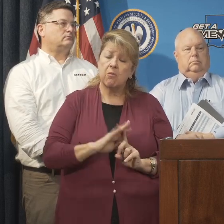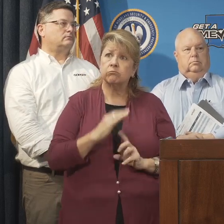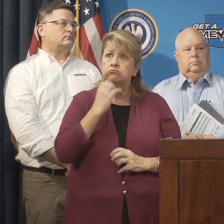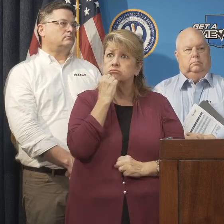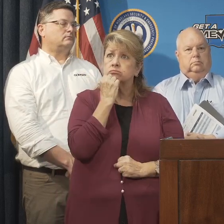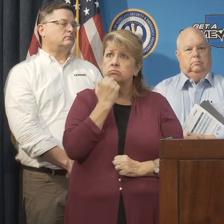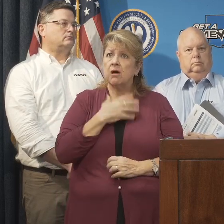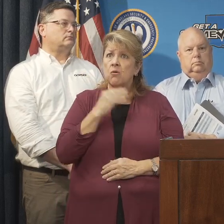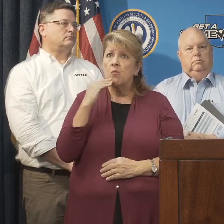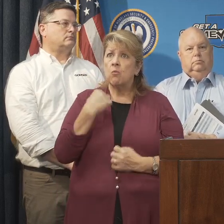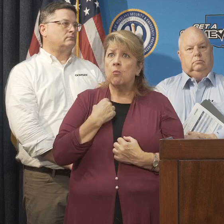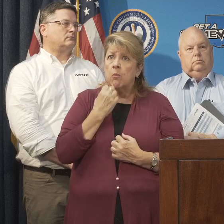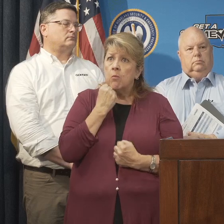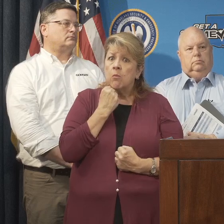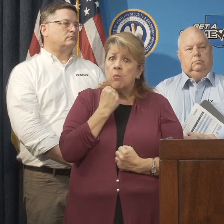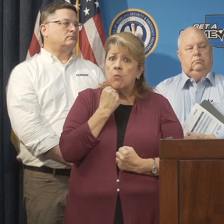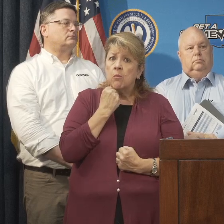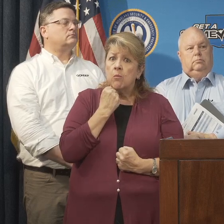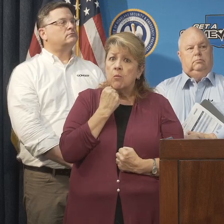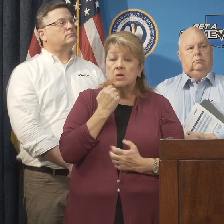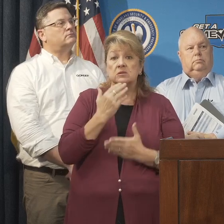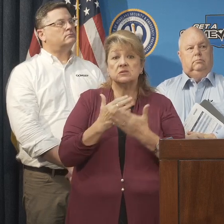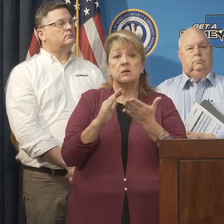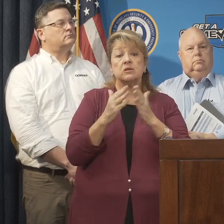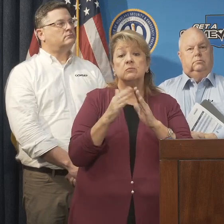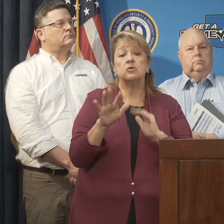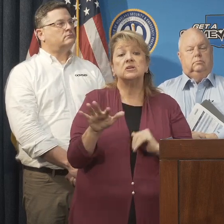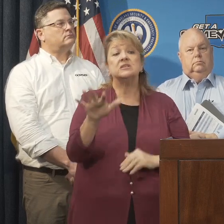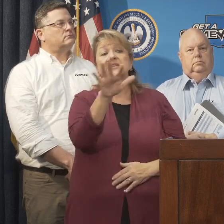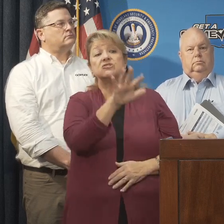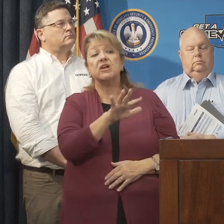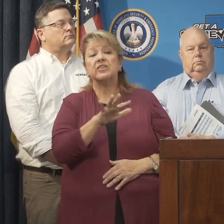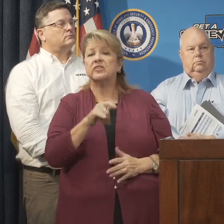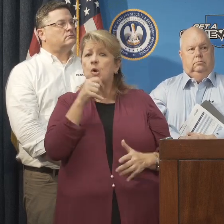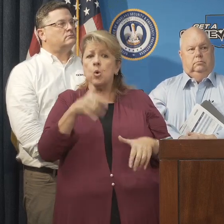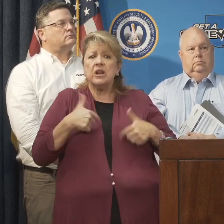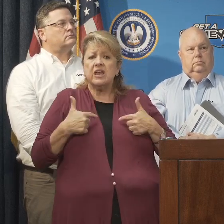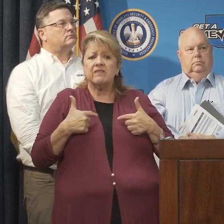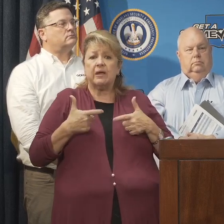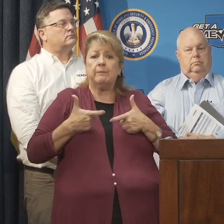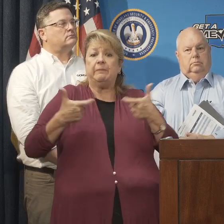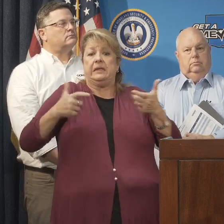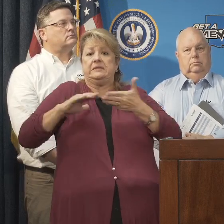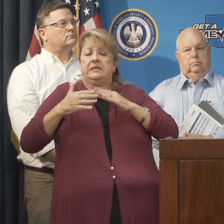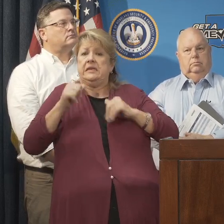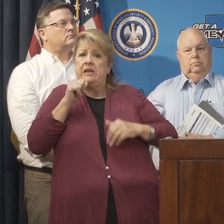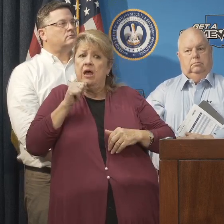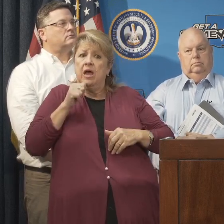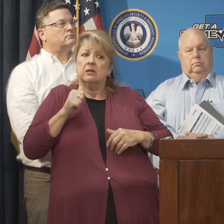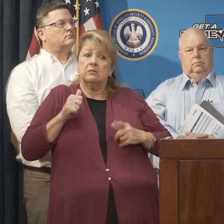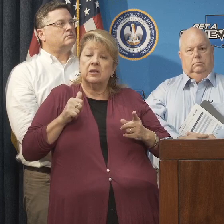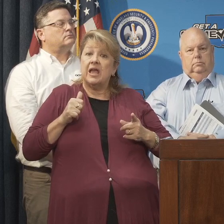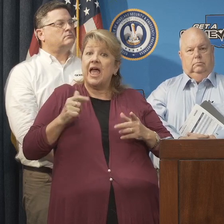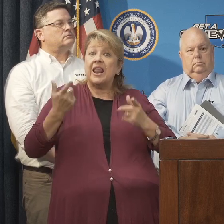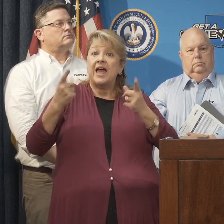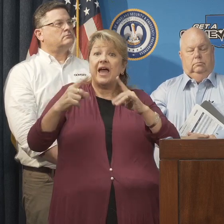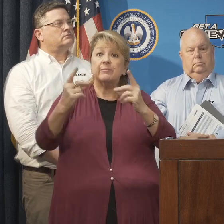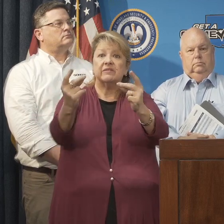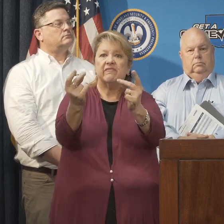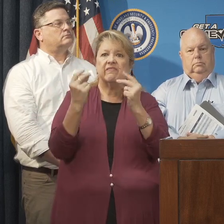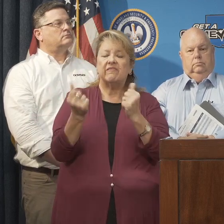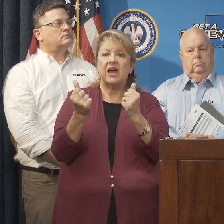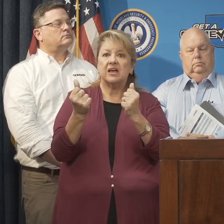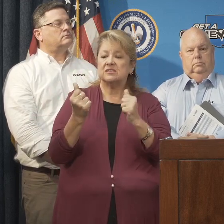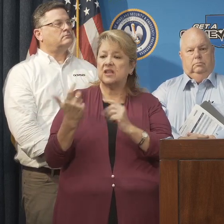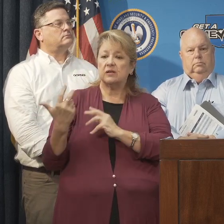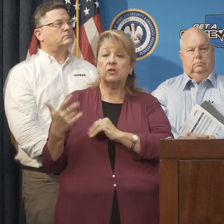we know that there are some communities out there that are threatened, and it can happen so much faster than most people realize.